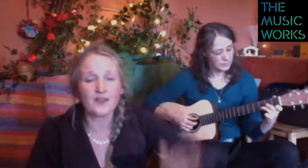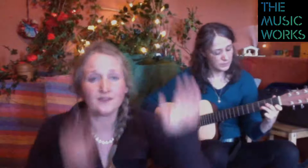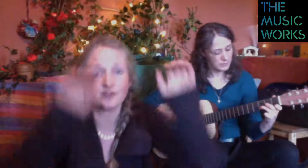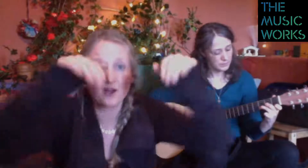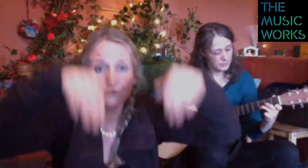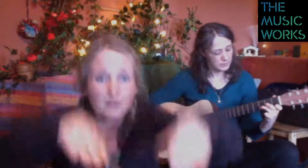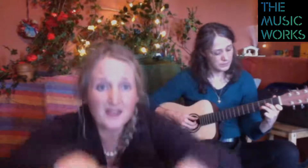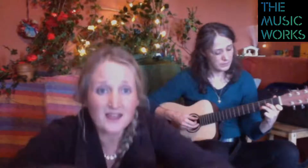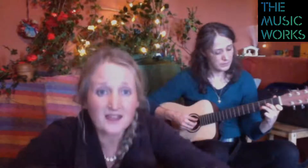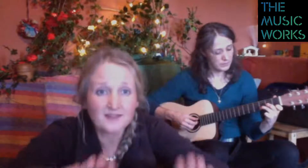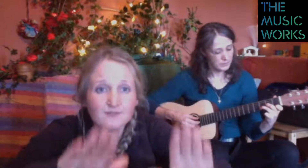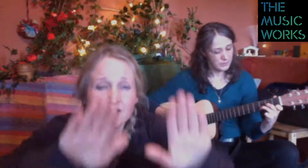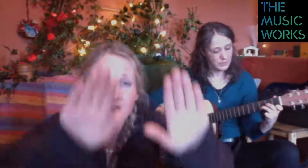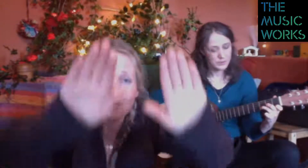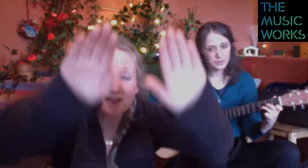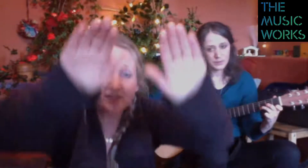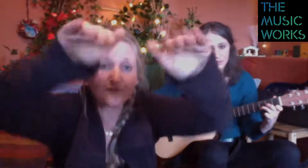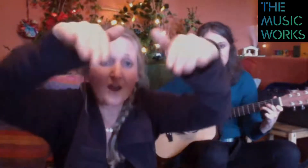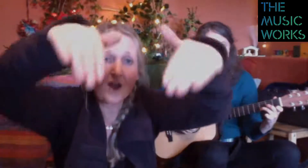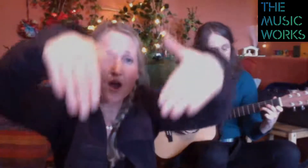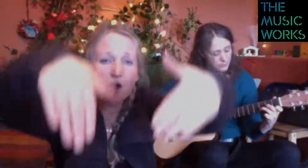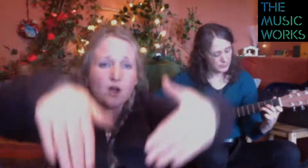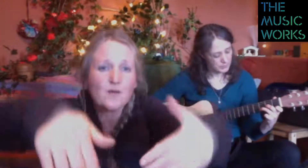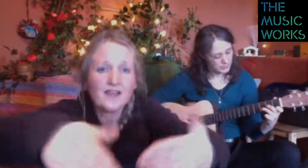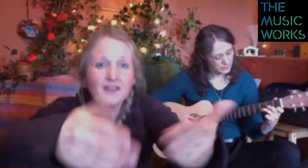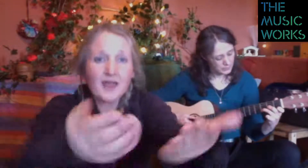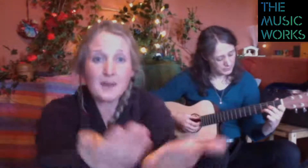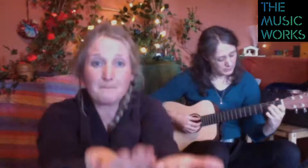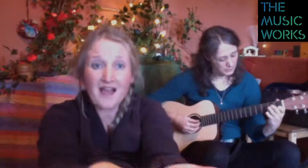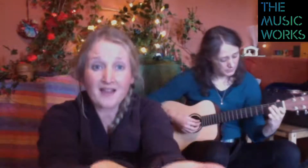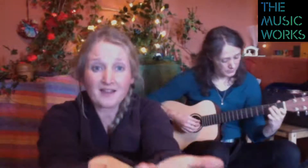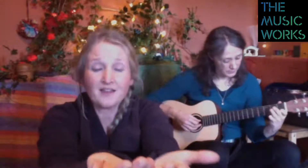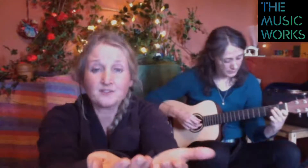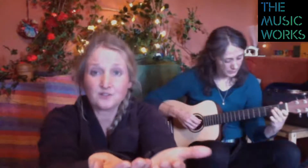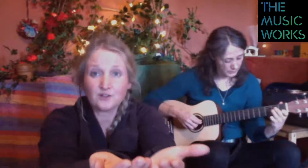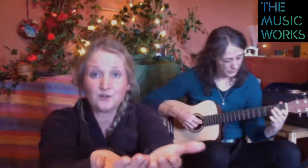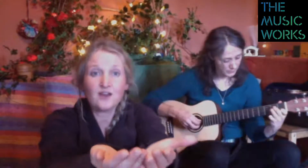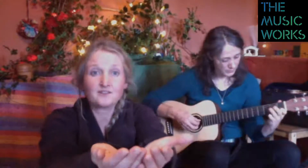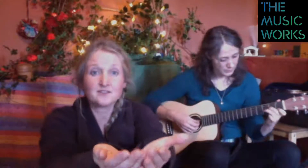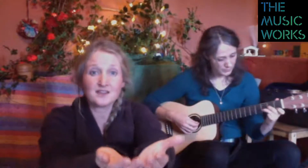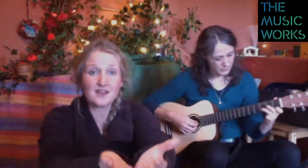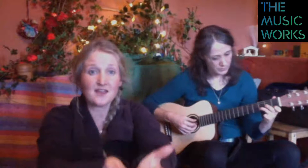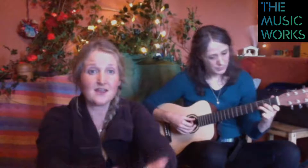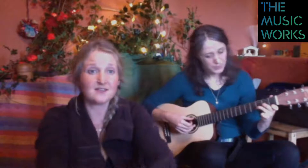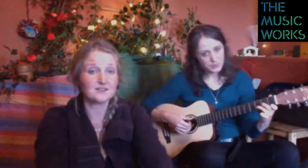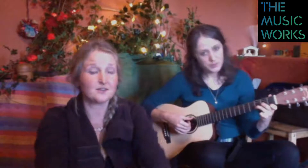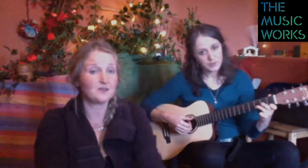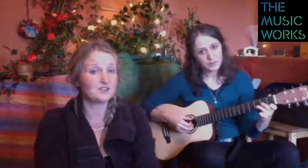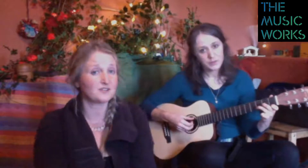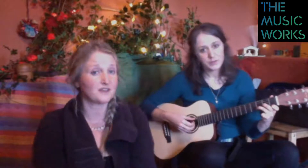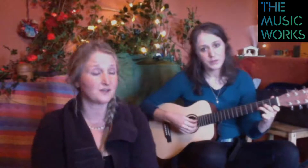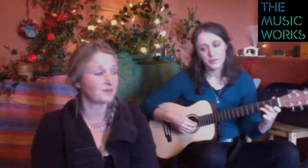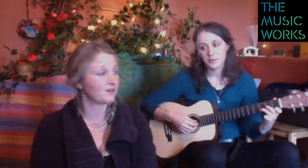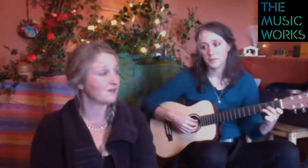the river is flowing back to the sea. So make sure the second bit goes like